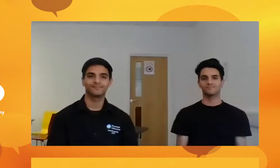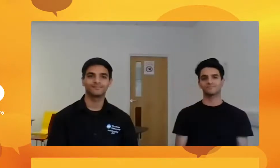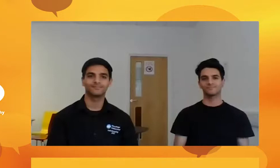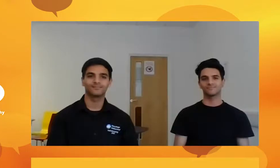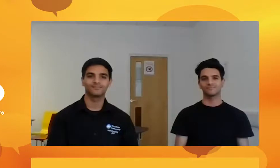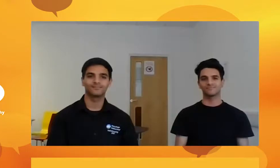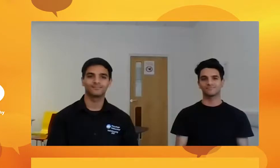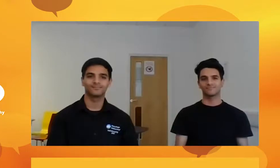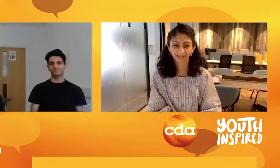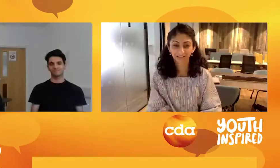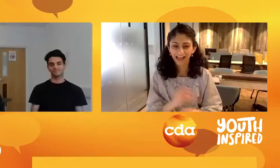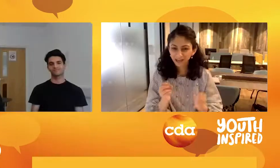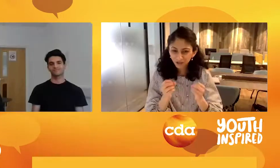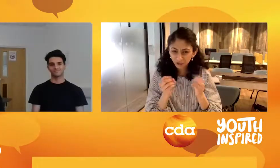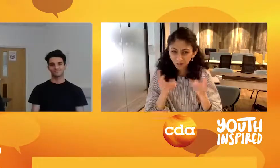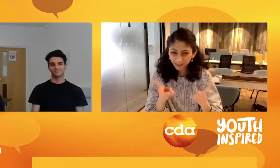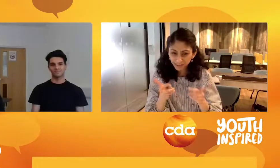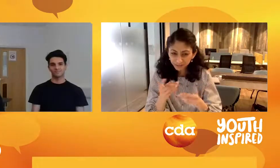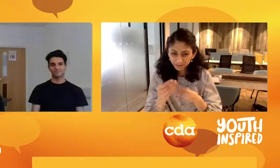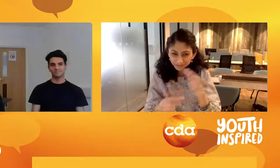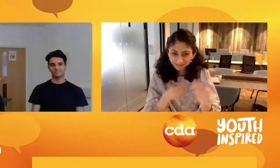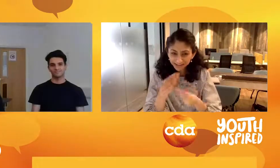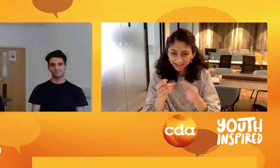or college.